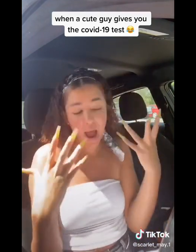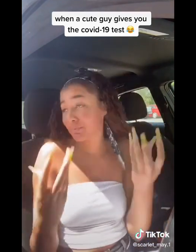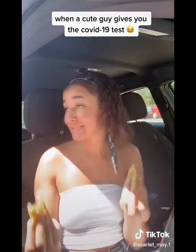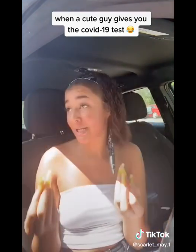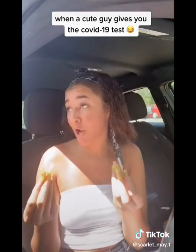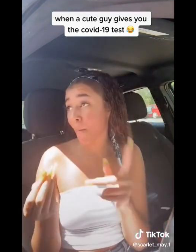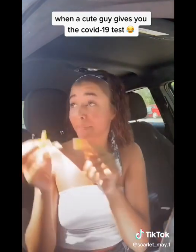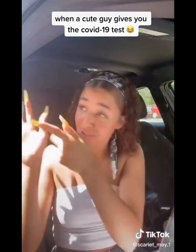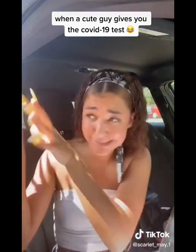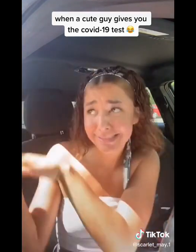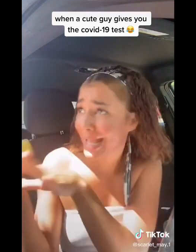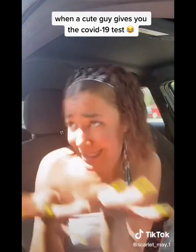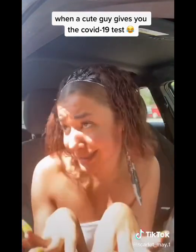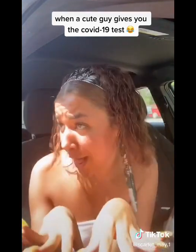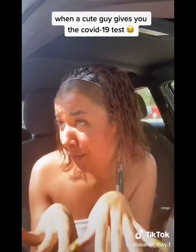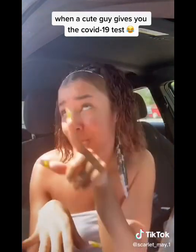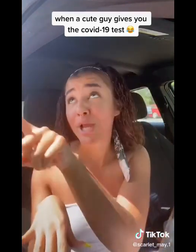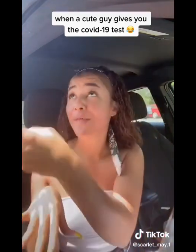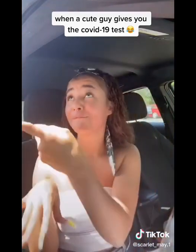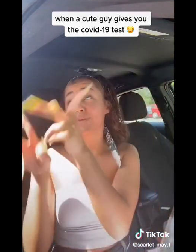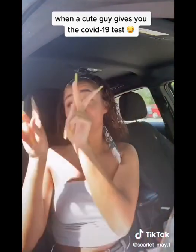to go. So just take it slow. You're the first person that's